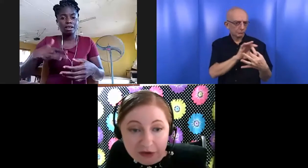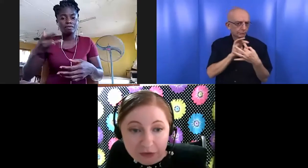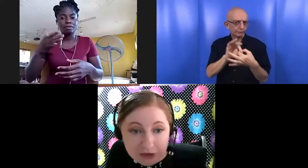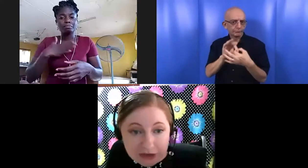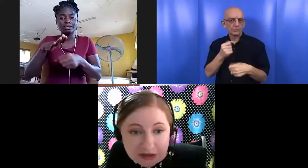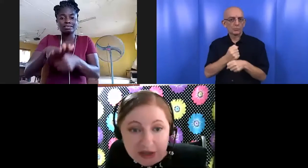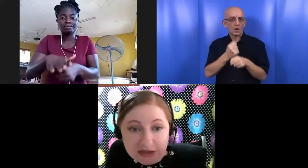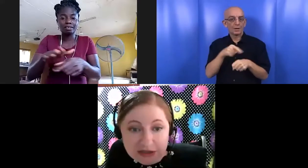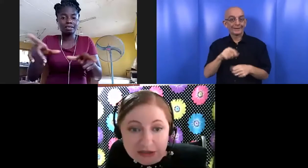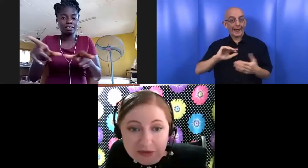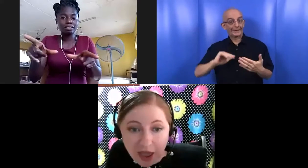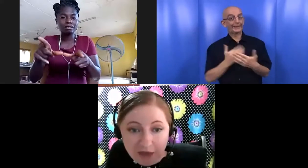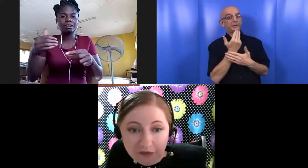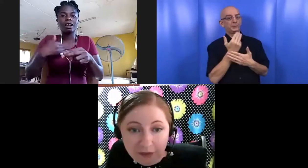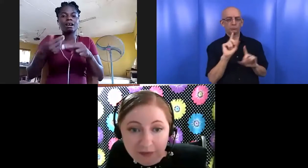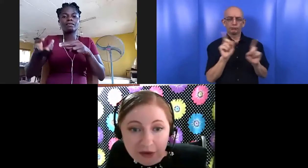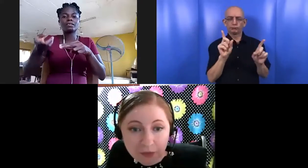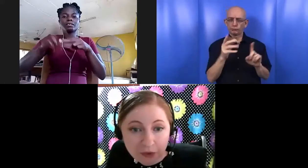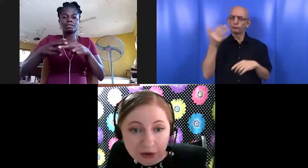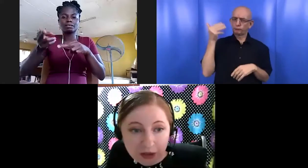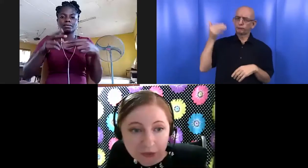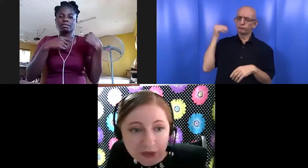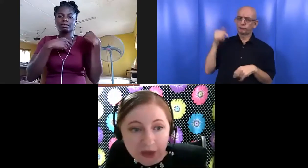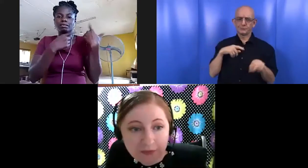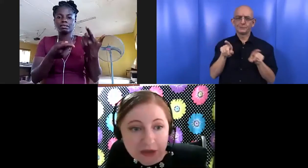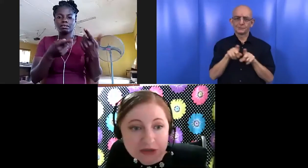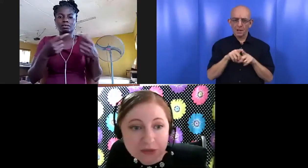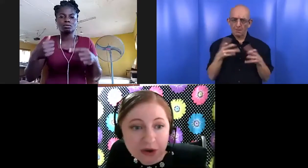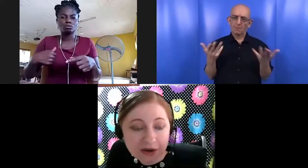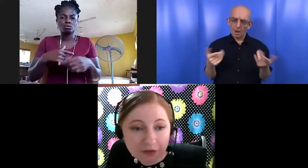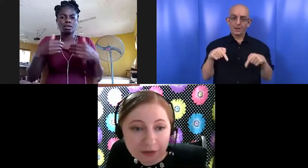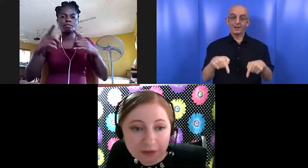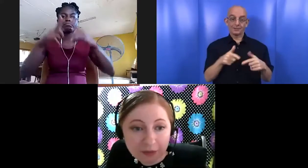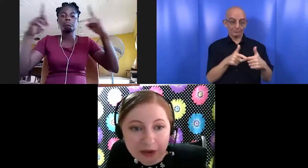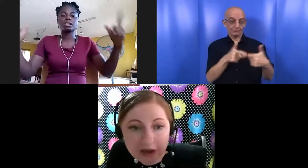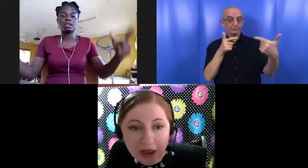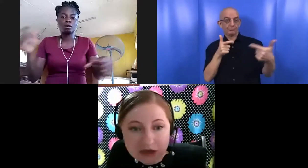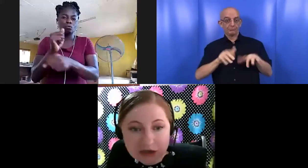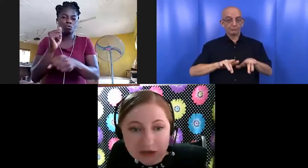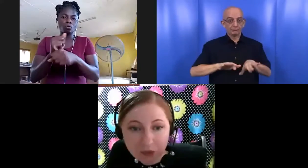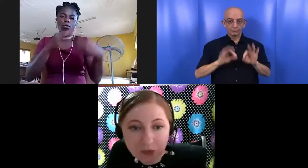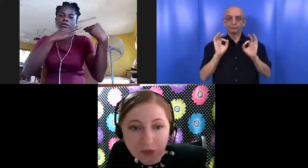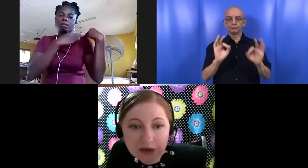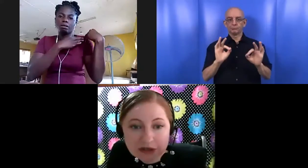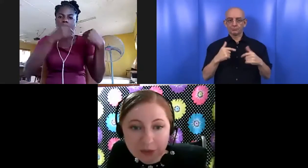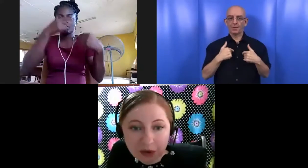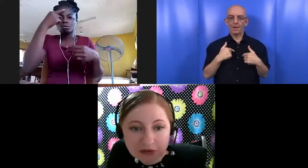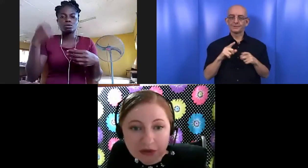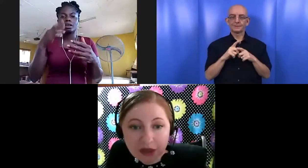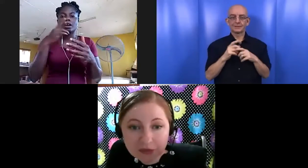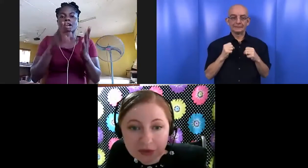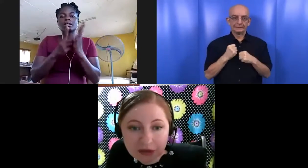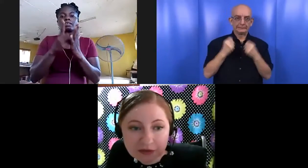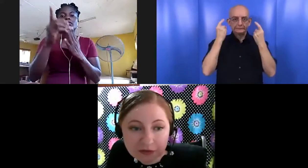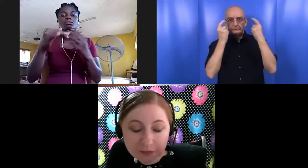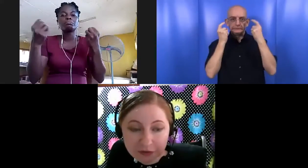have increased since we have a bigger workload because we are developing many actions to quickly respond